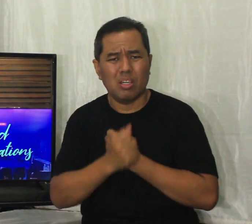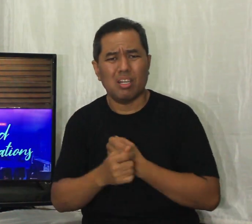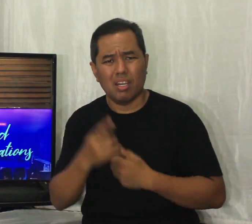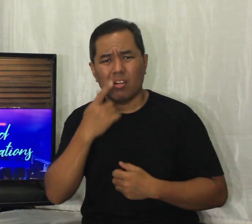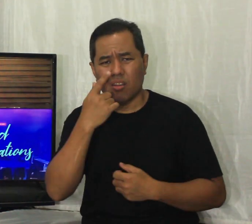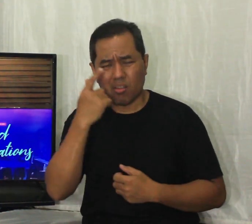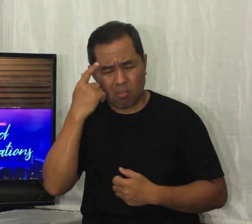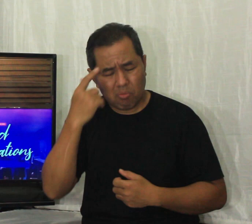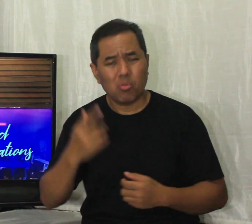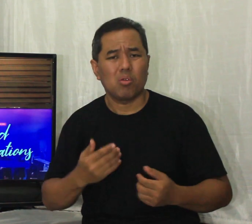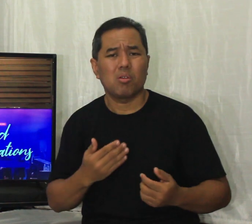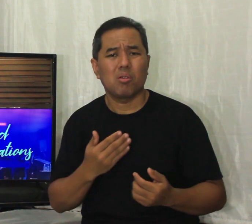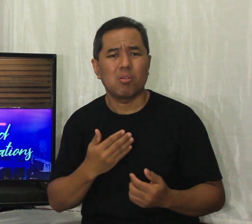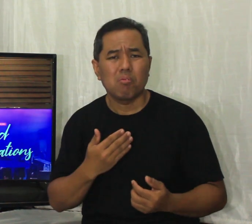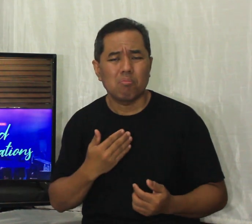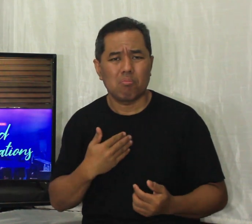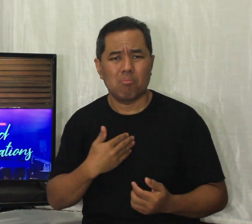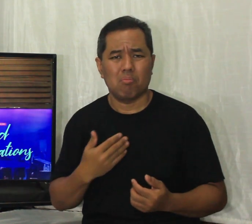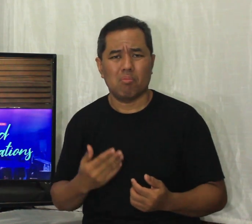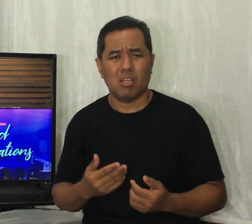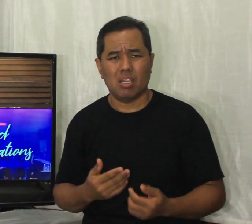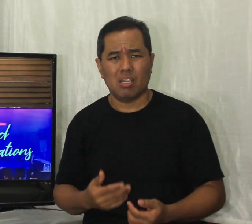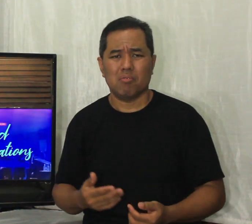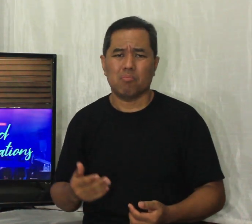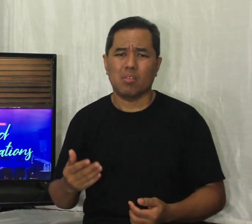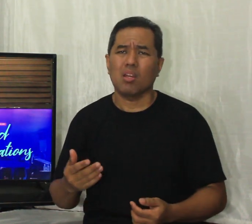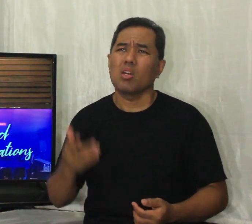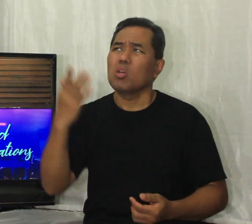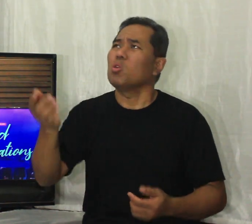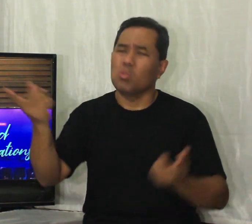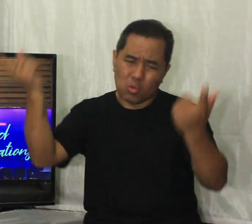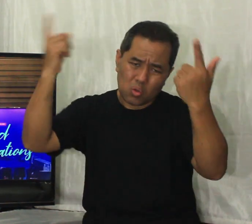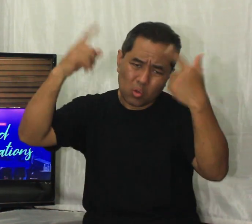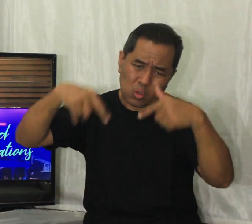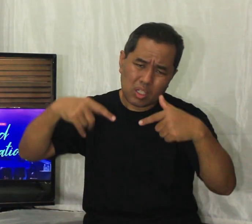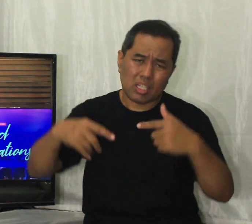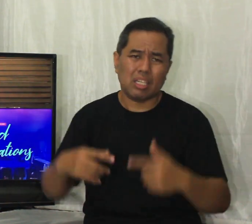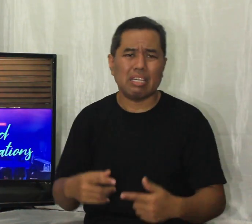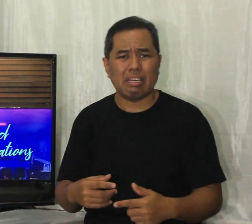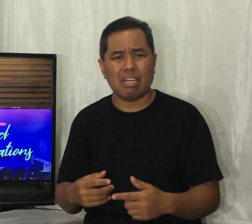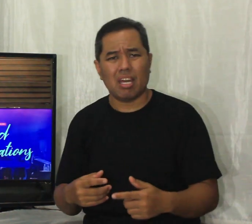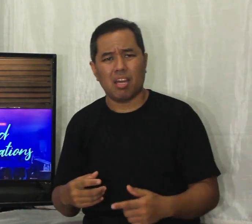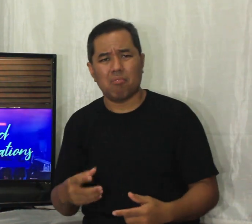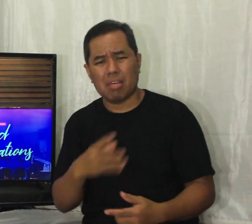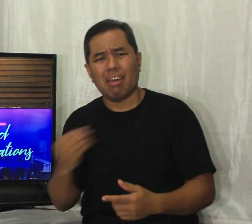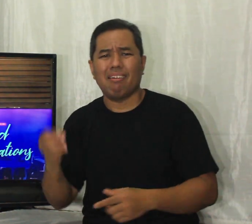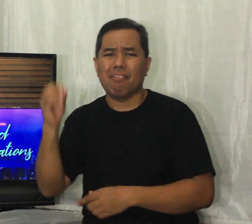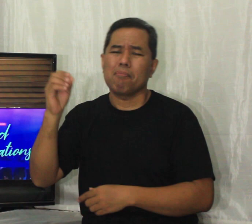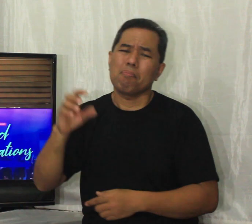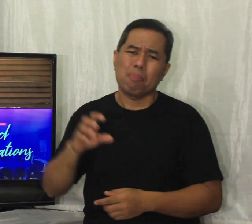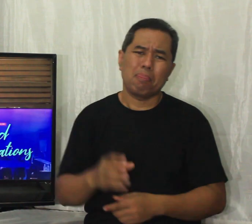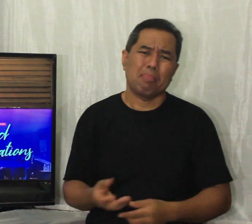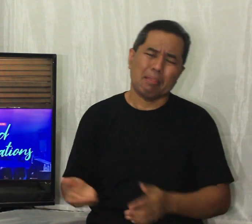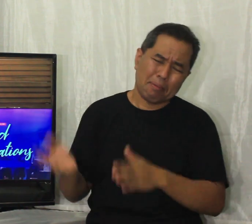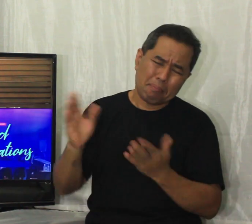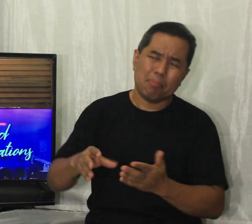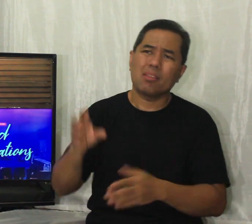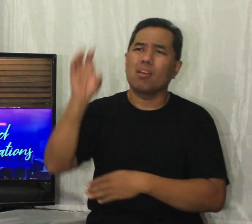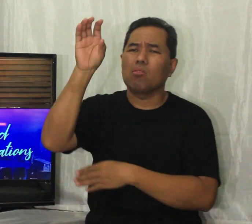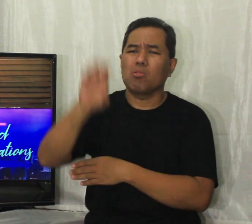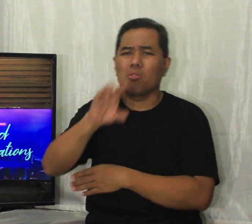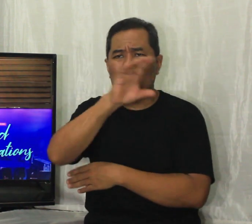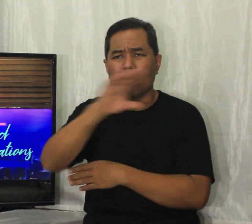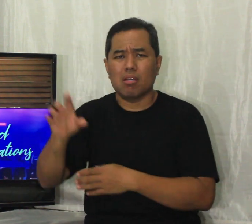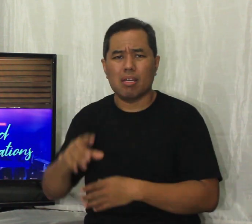secured when you came, lived the perfect sinless life, died on the cross, paid for my sins. It should have been me there. But